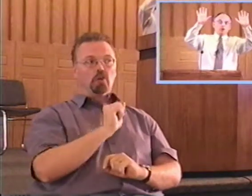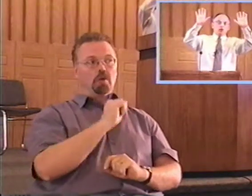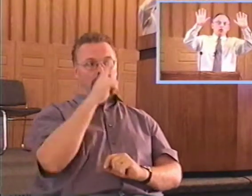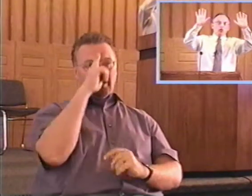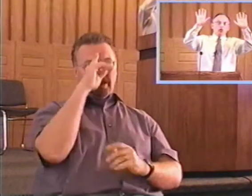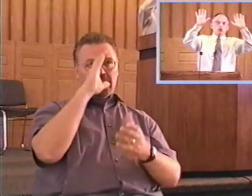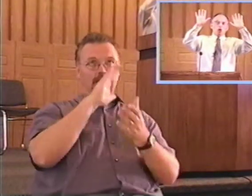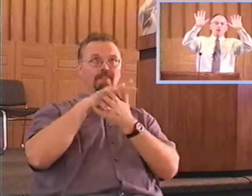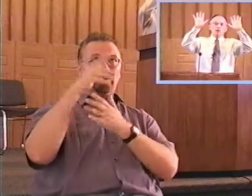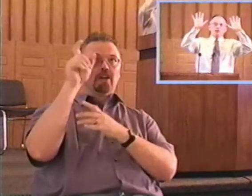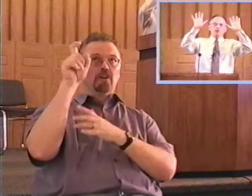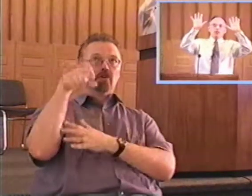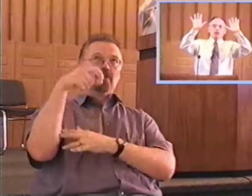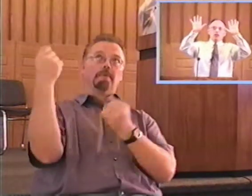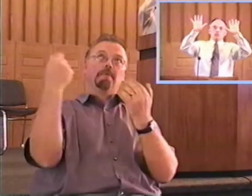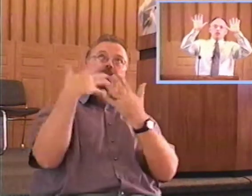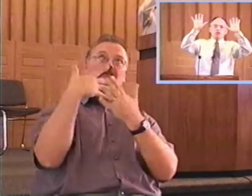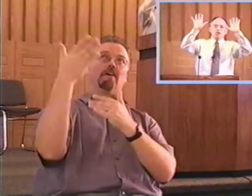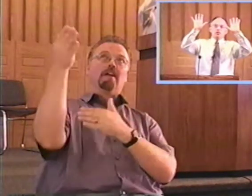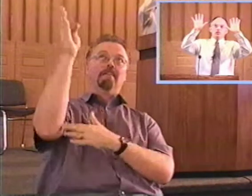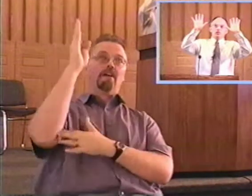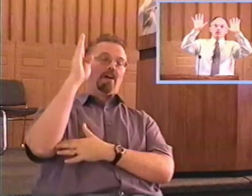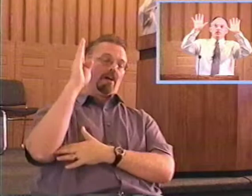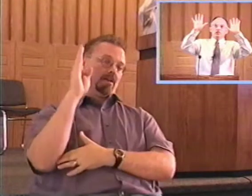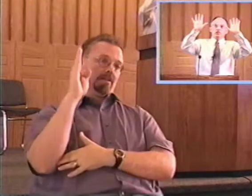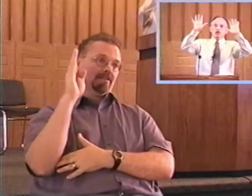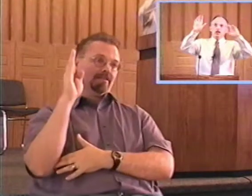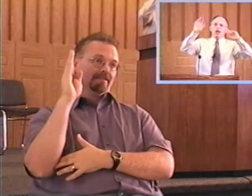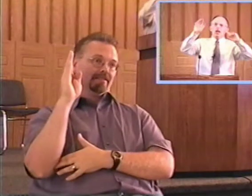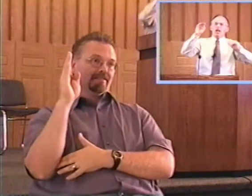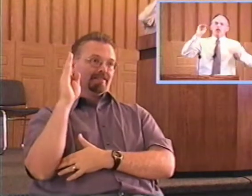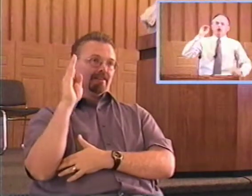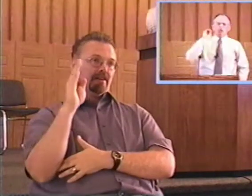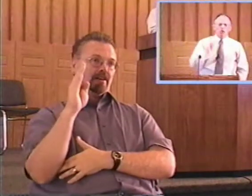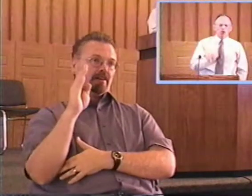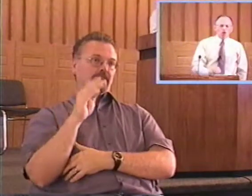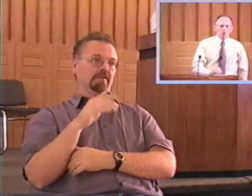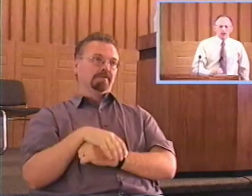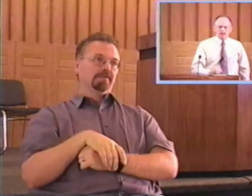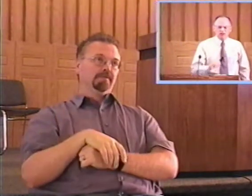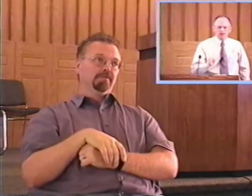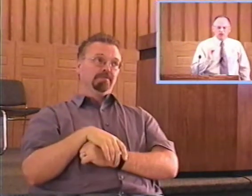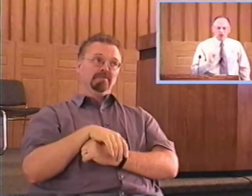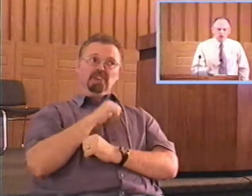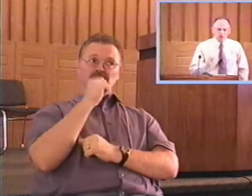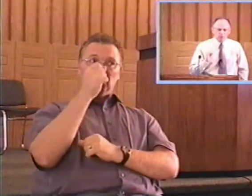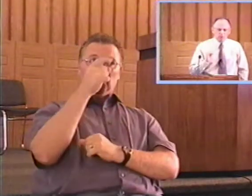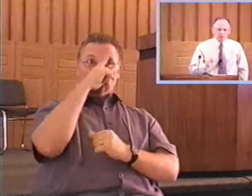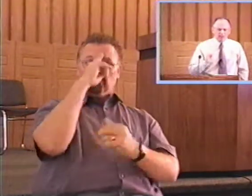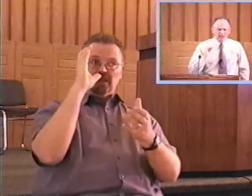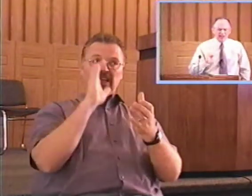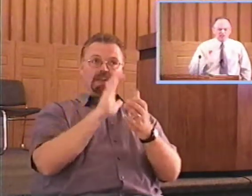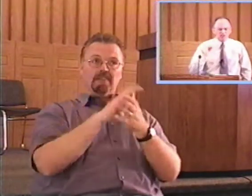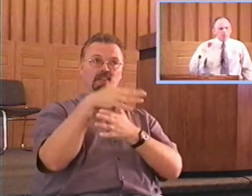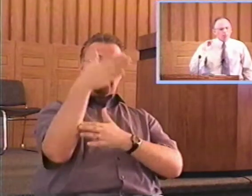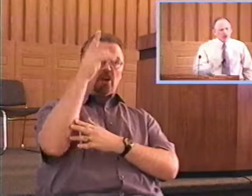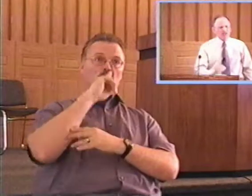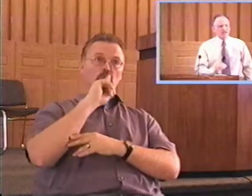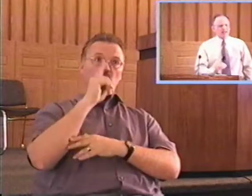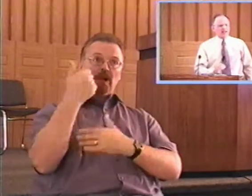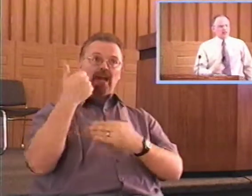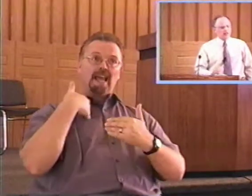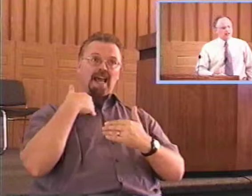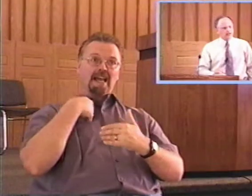of. You don't believe that God is a God to be intimidated. And you don't believe that God really has